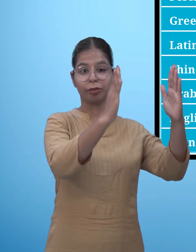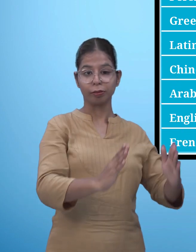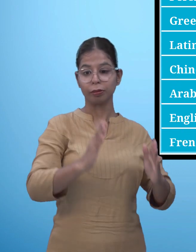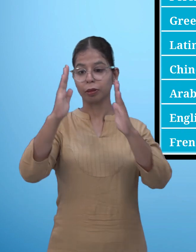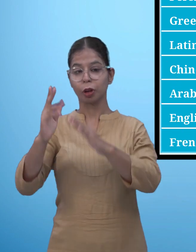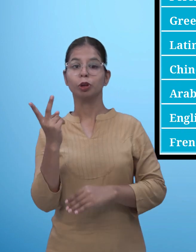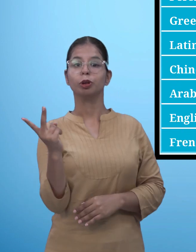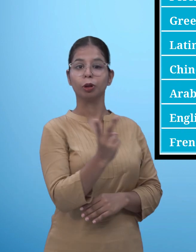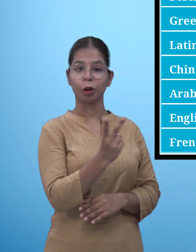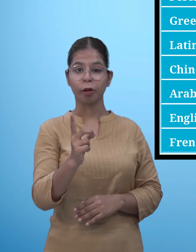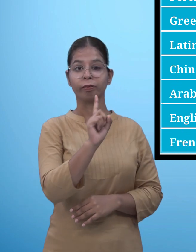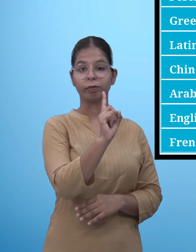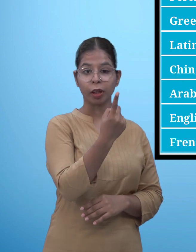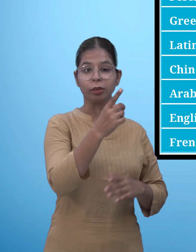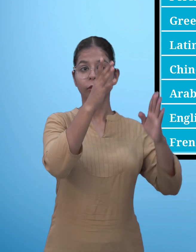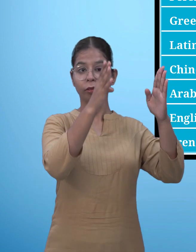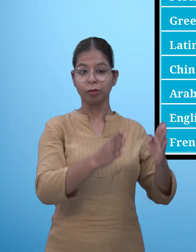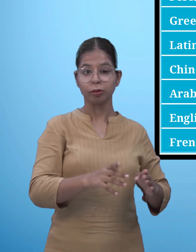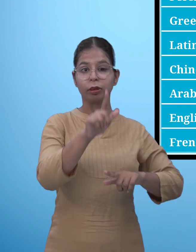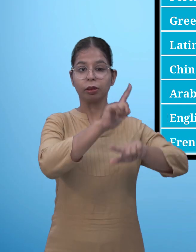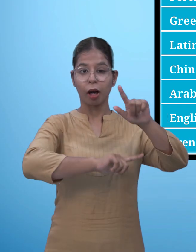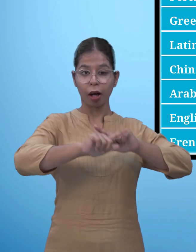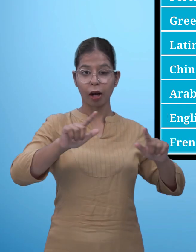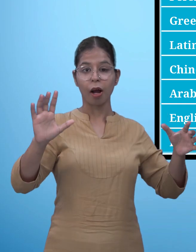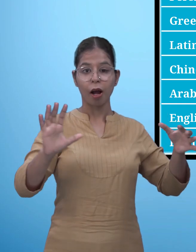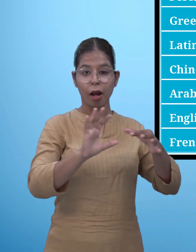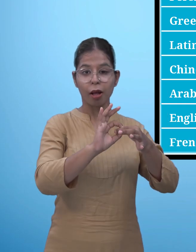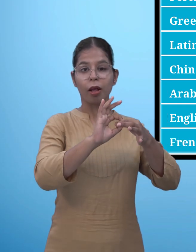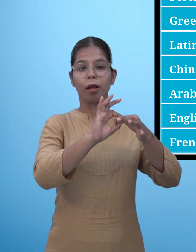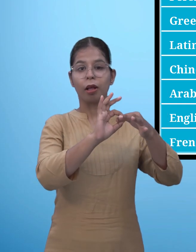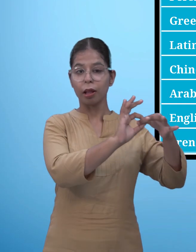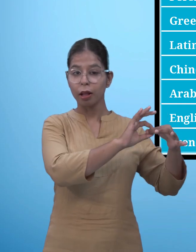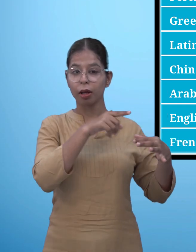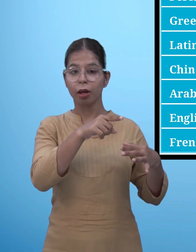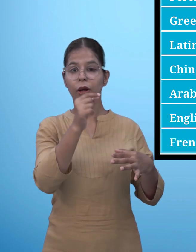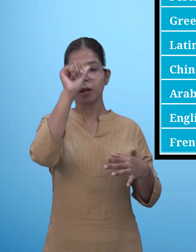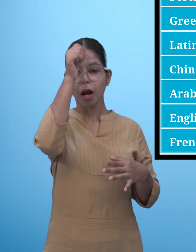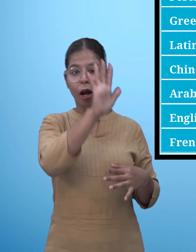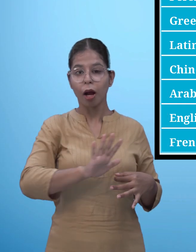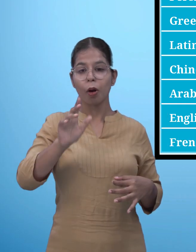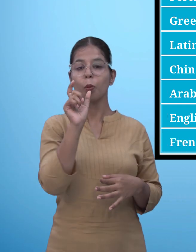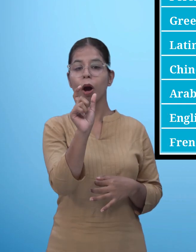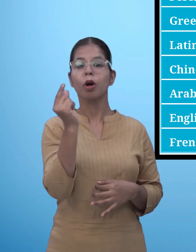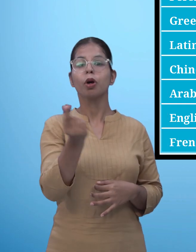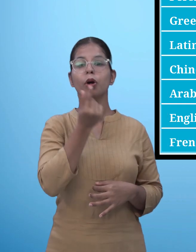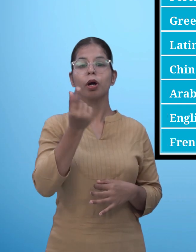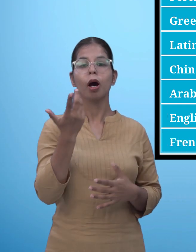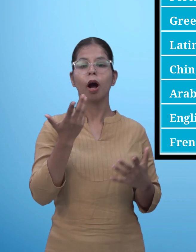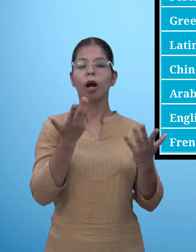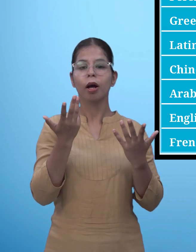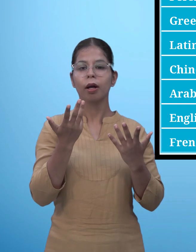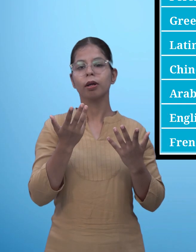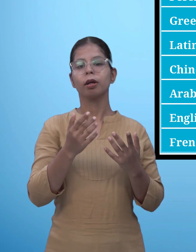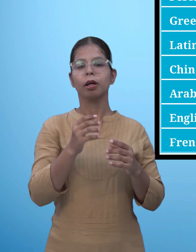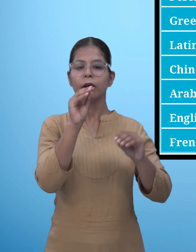Persian, blank. Greek, blank. Latin, India. Chinese,